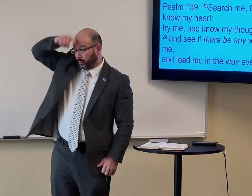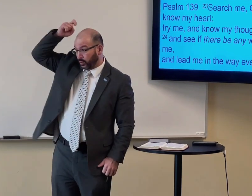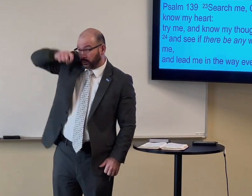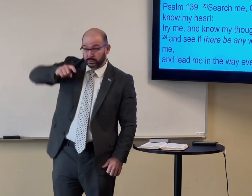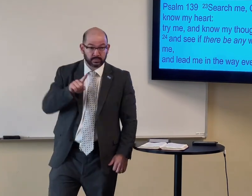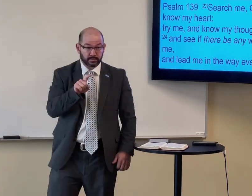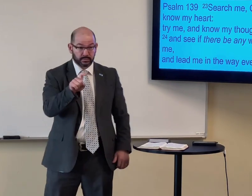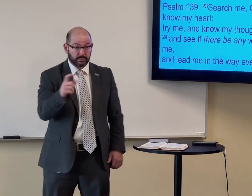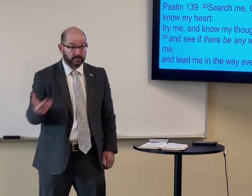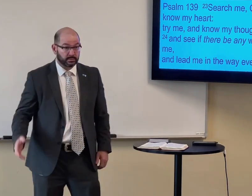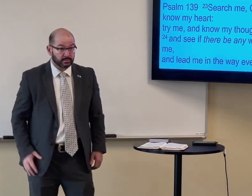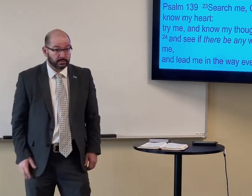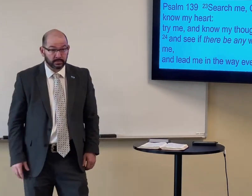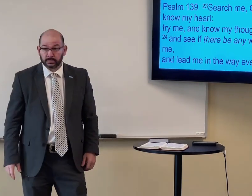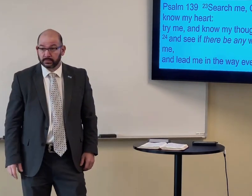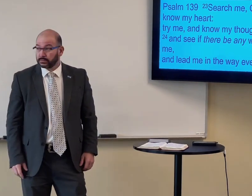Can you and I ask for wisdom?